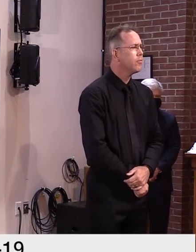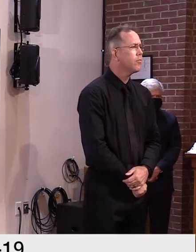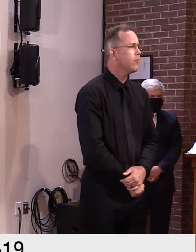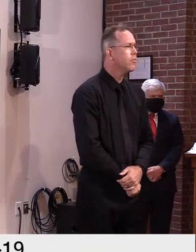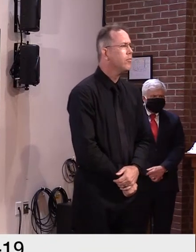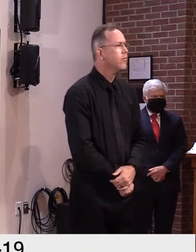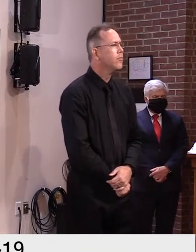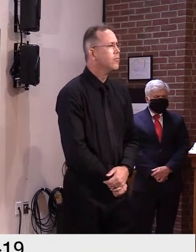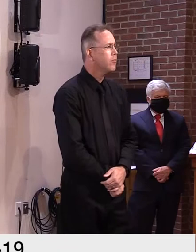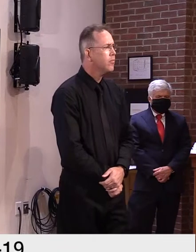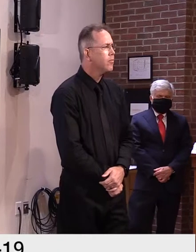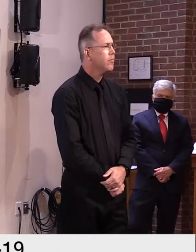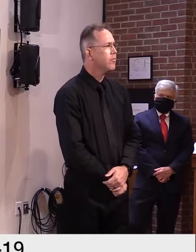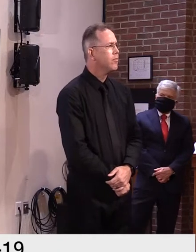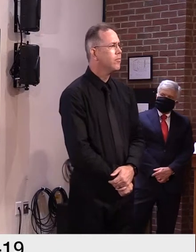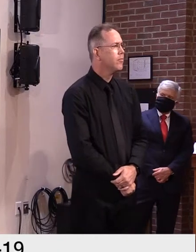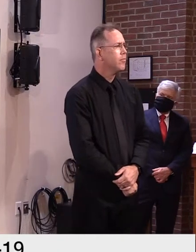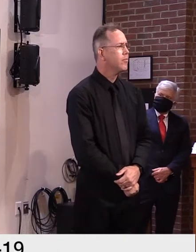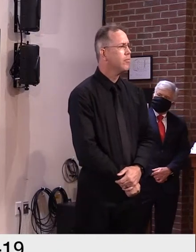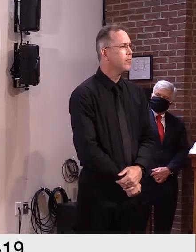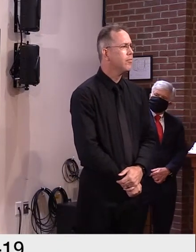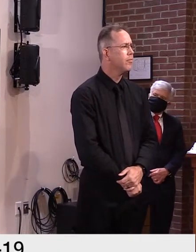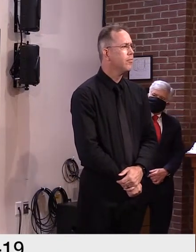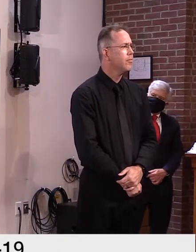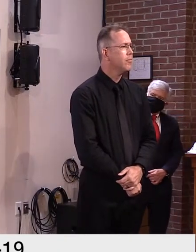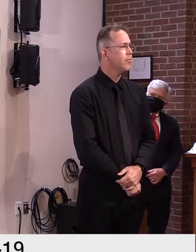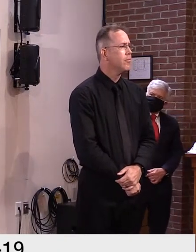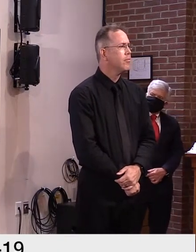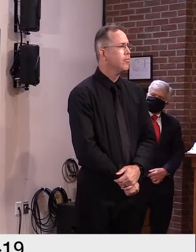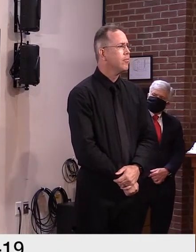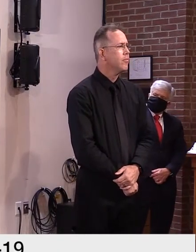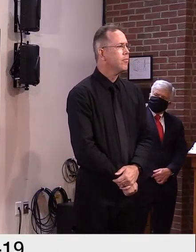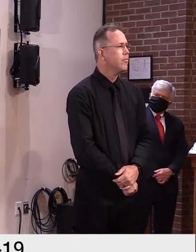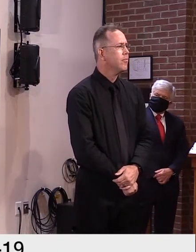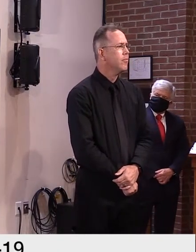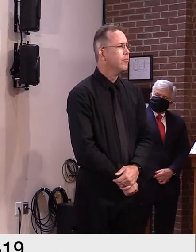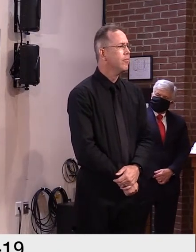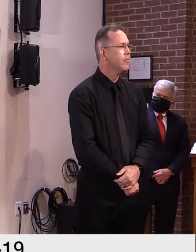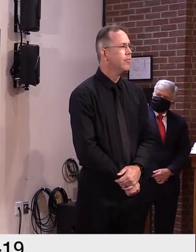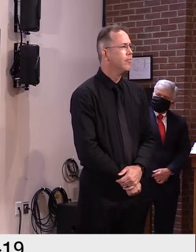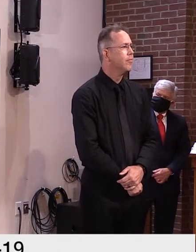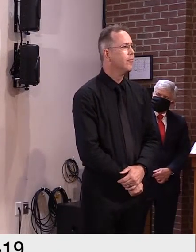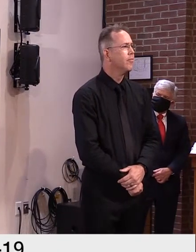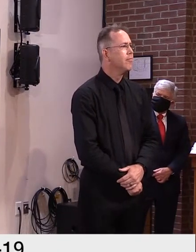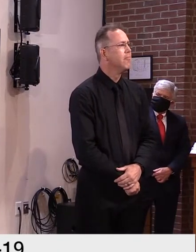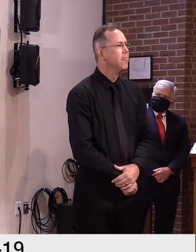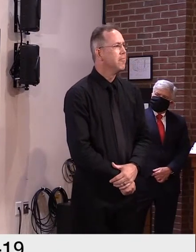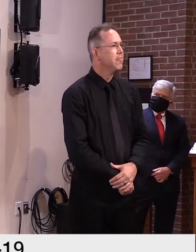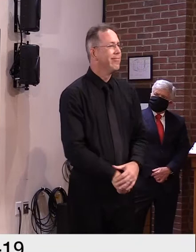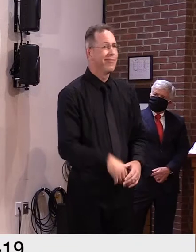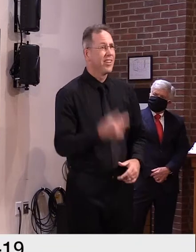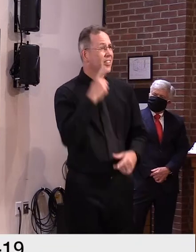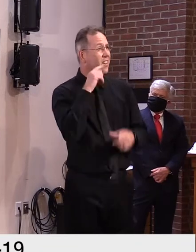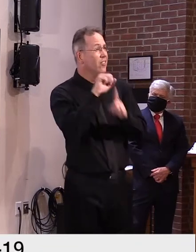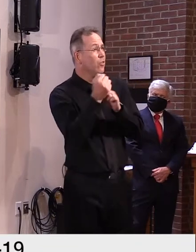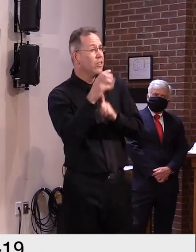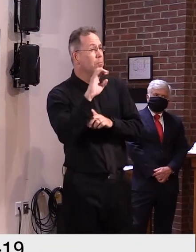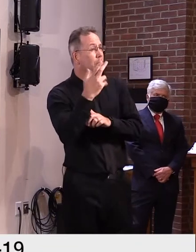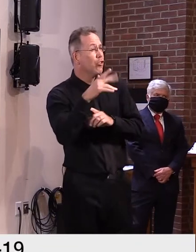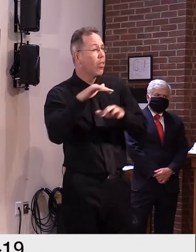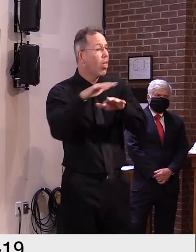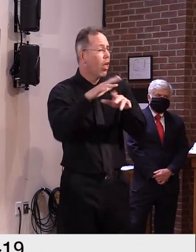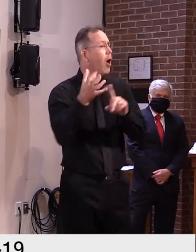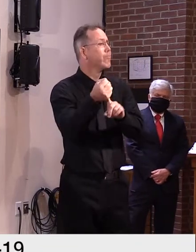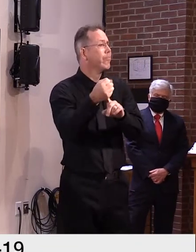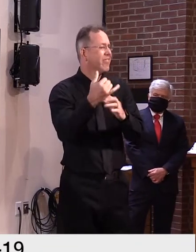I mean, do they scare you or frighten you personally? No. I think it disappoints me in a